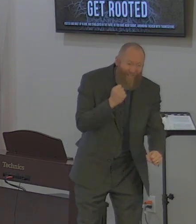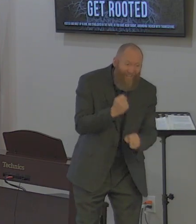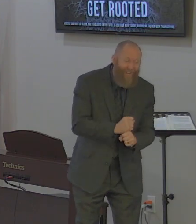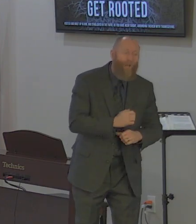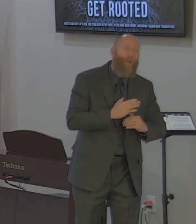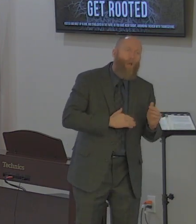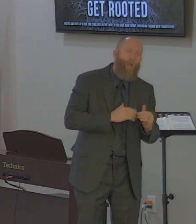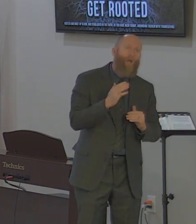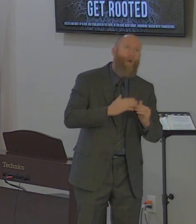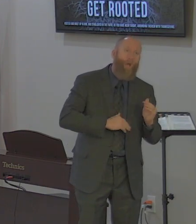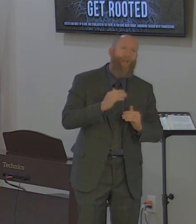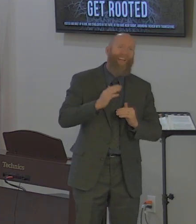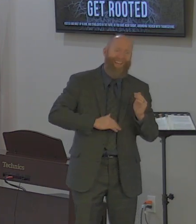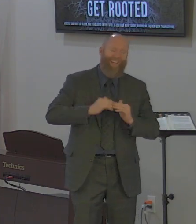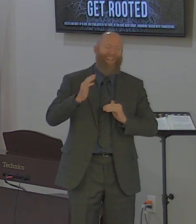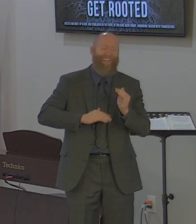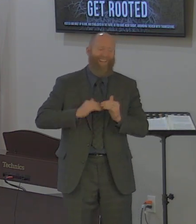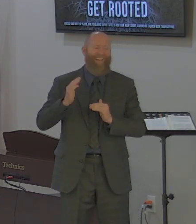turned 30, not